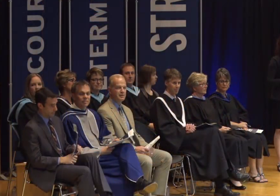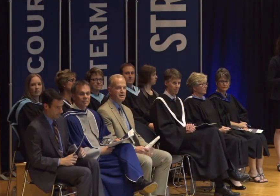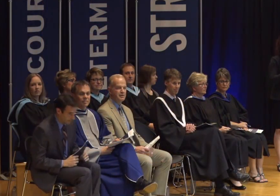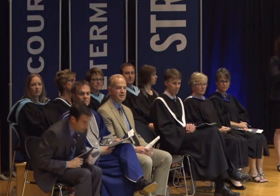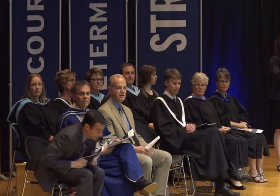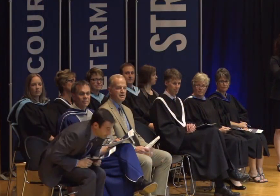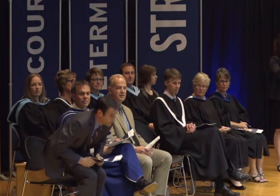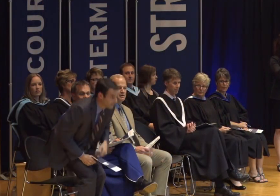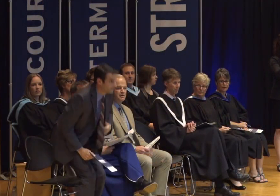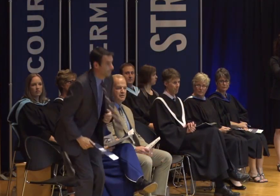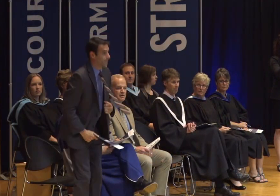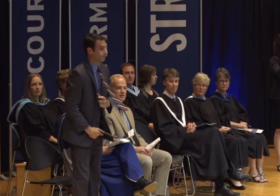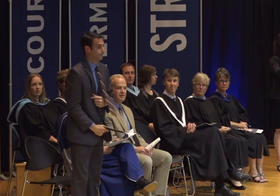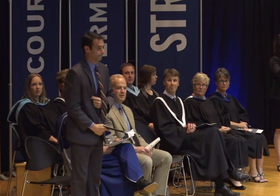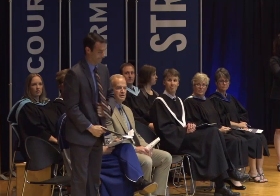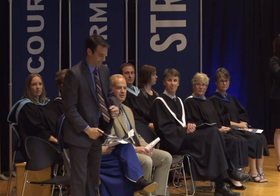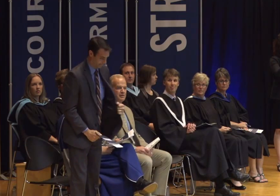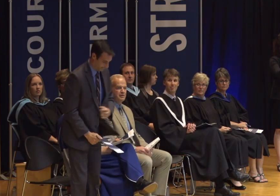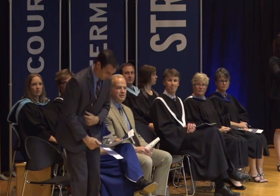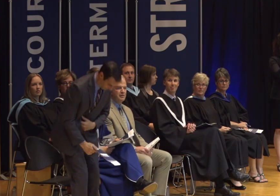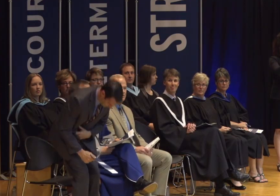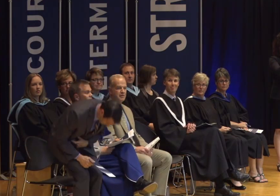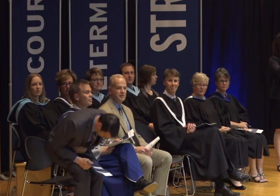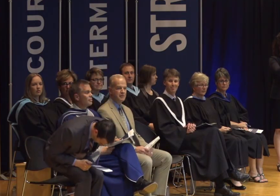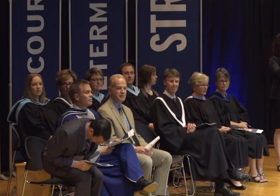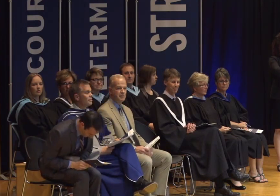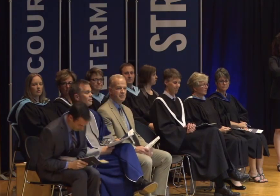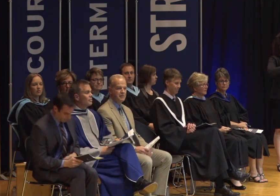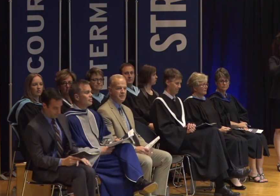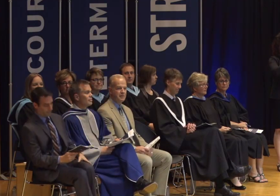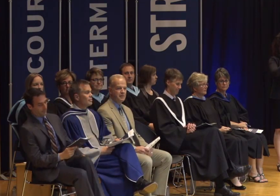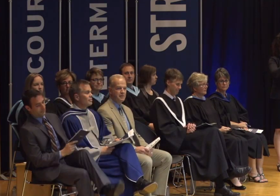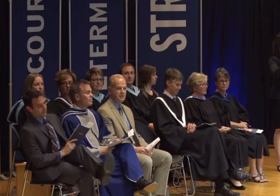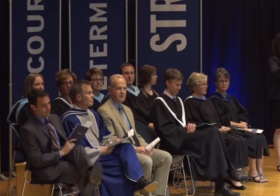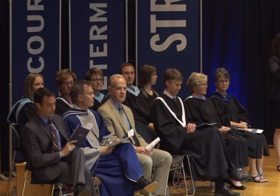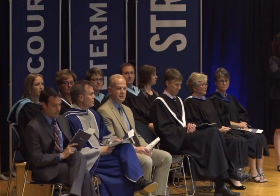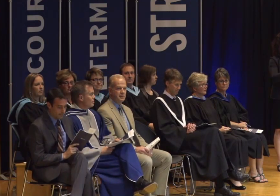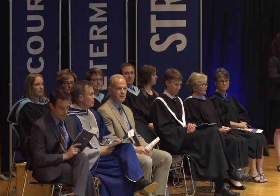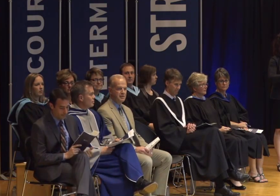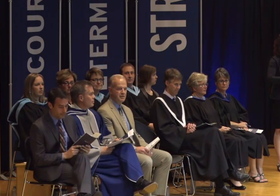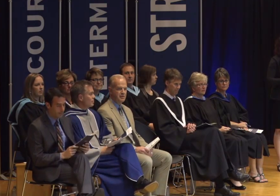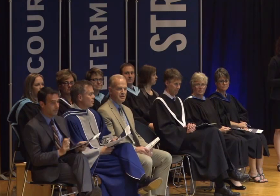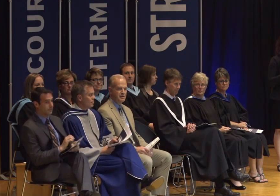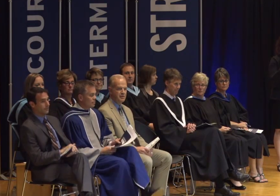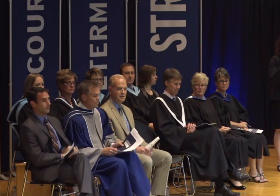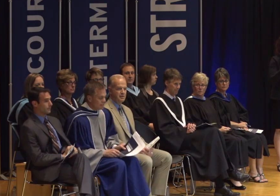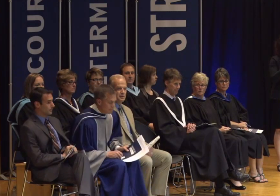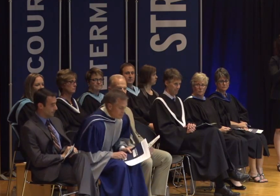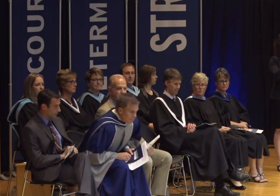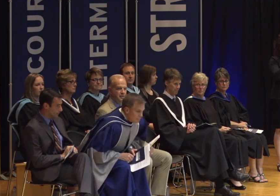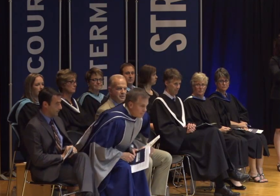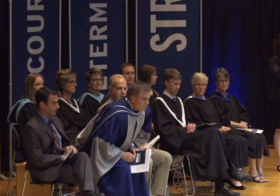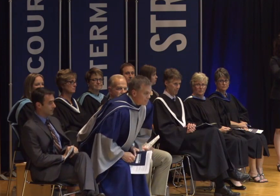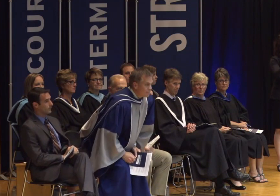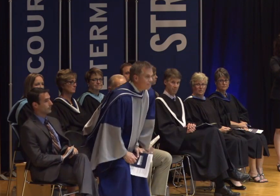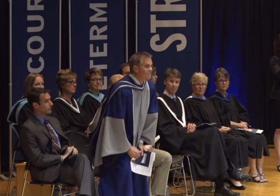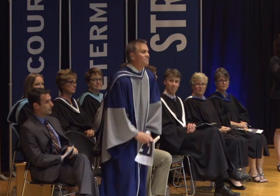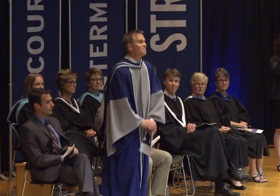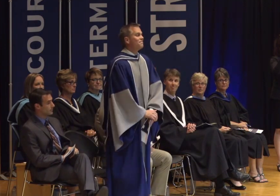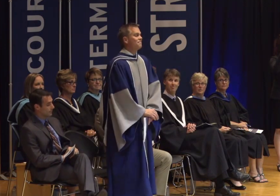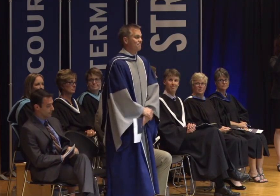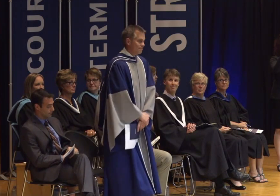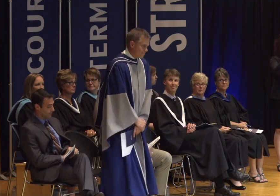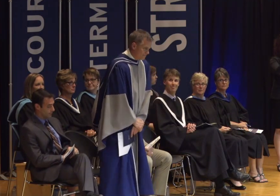Adam LePage, NSCC Board of Governors Representative. Don Bureau, President of the Nova